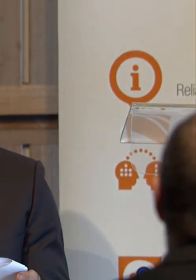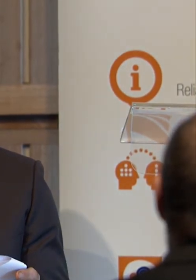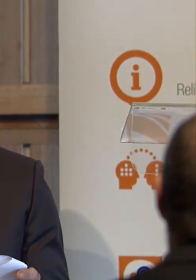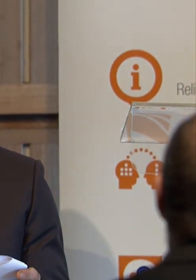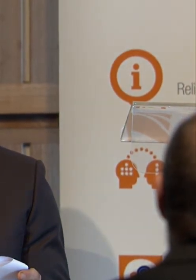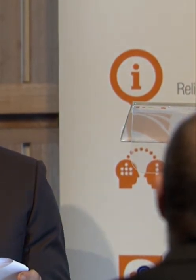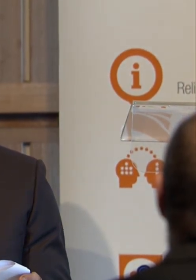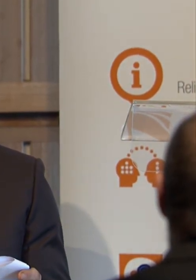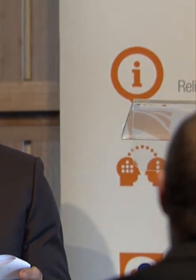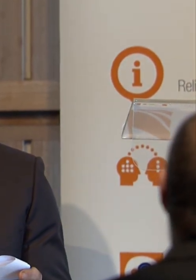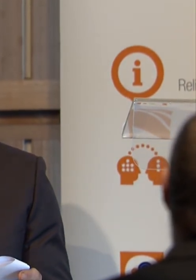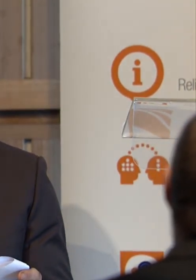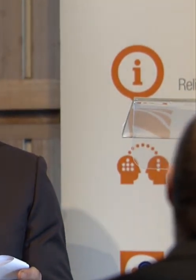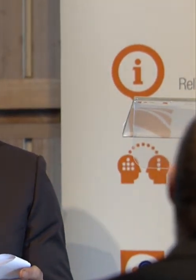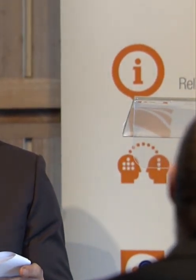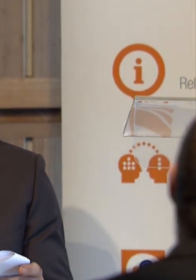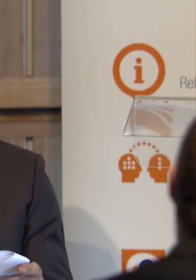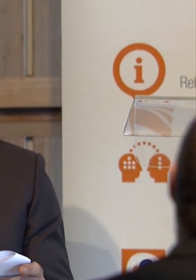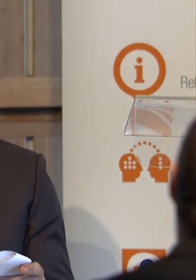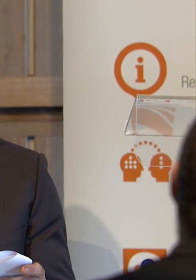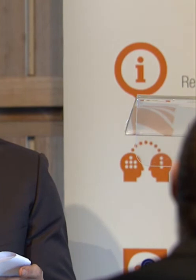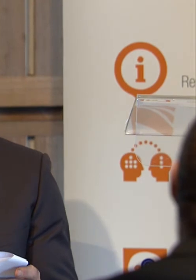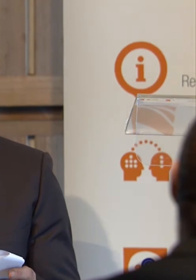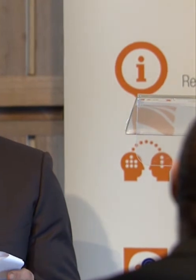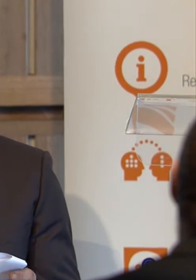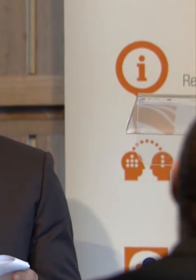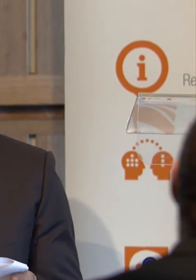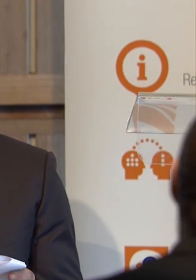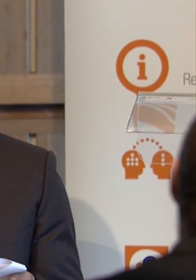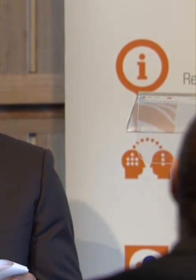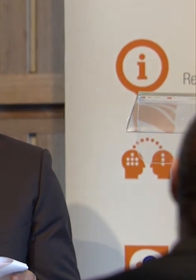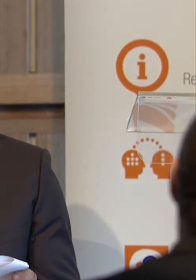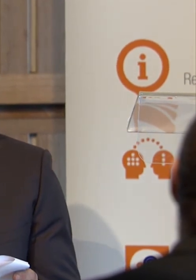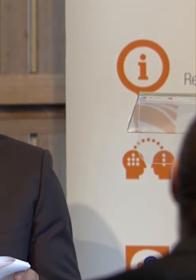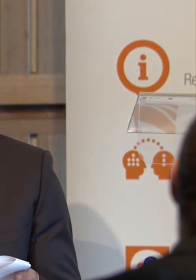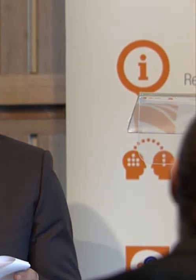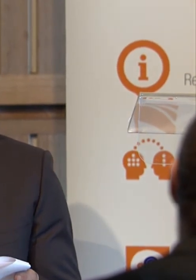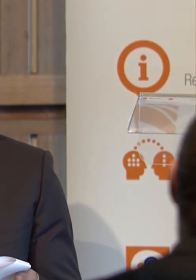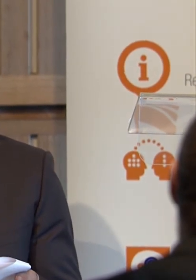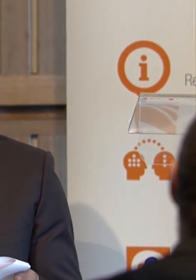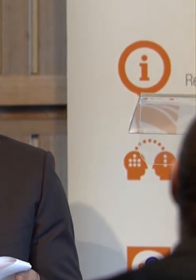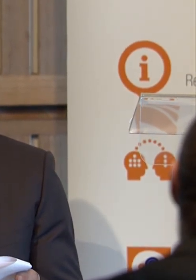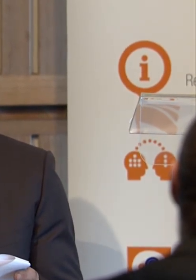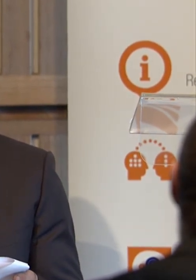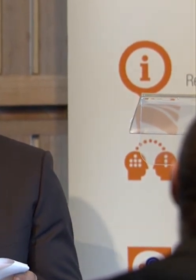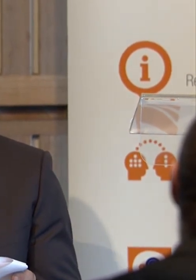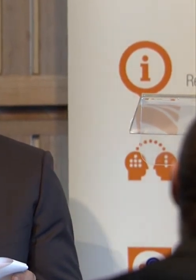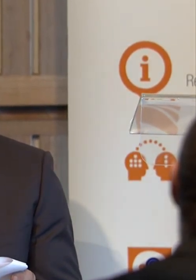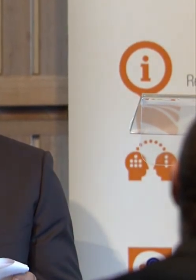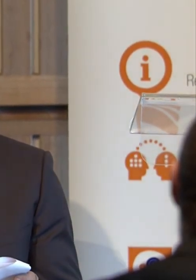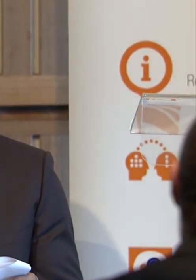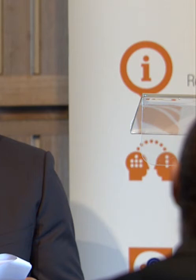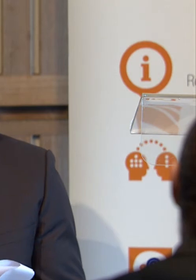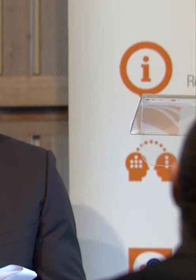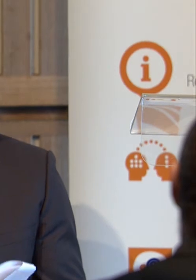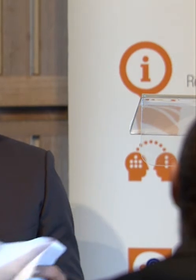wish to see the platform in more detail or ask further questions. Thank you everyone for coming to celebrate this launch with